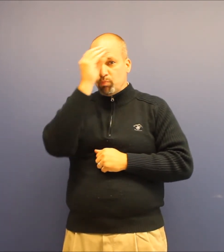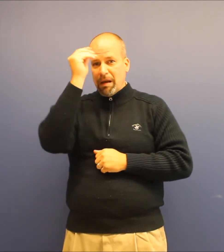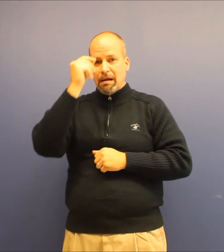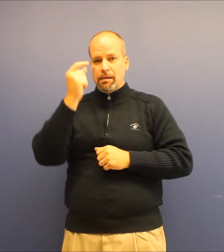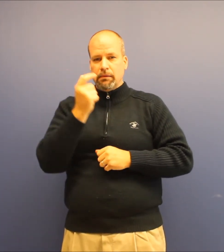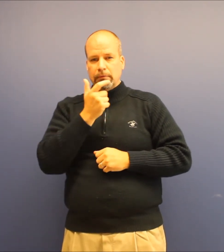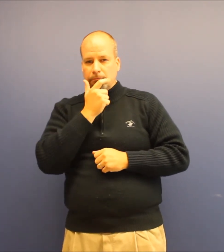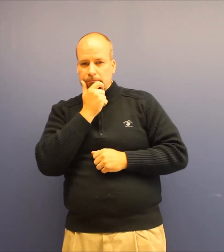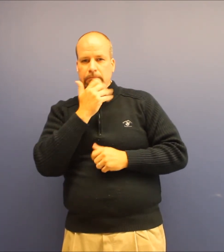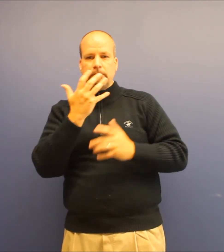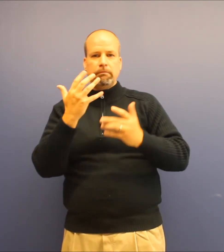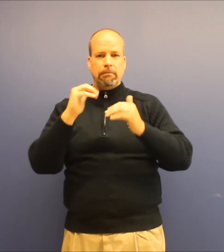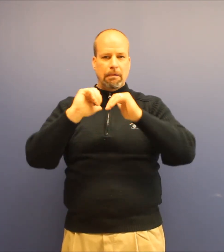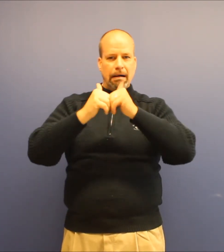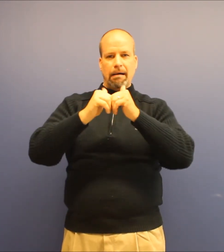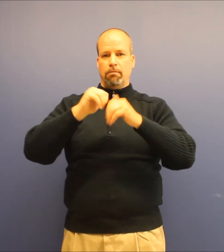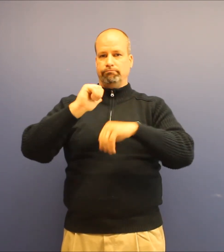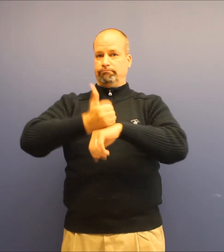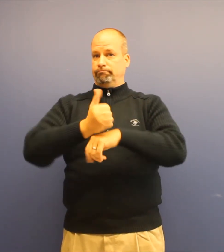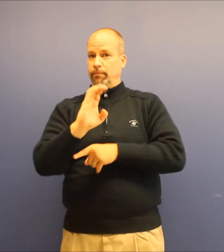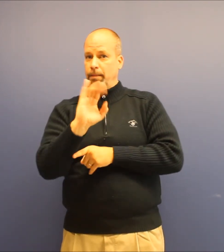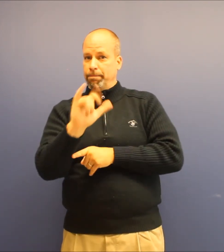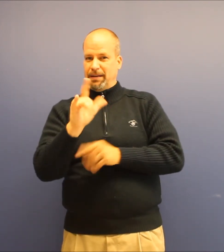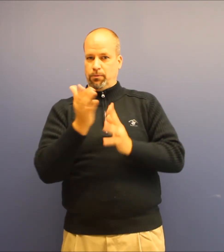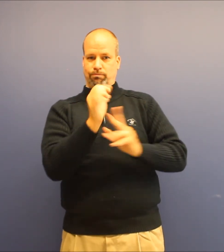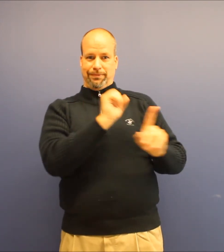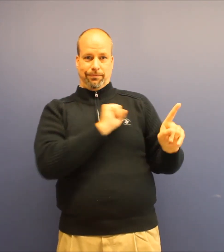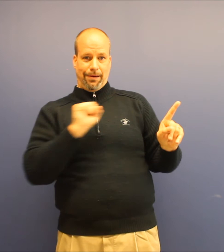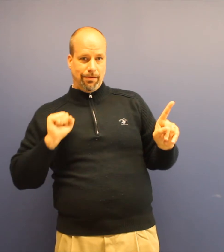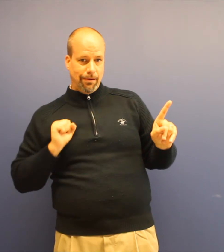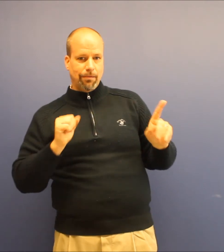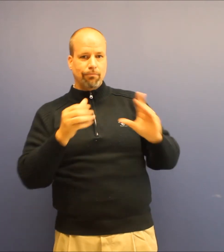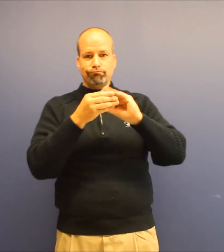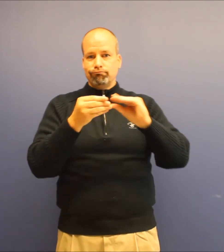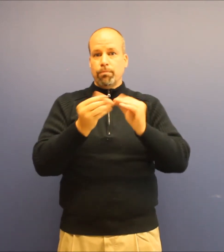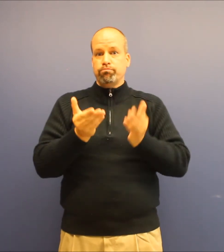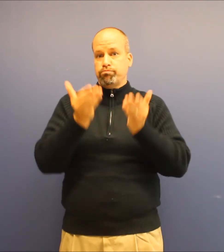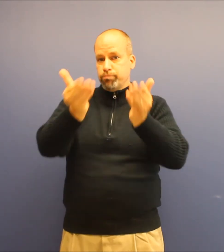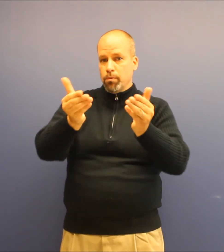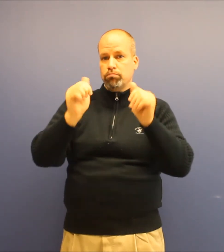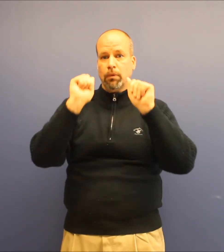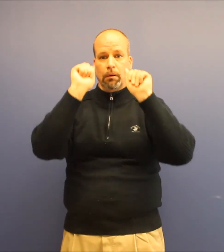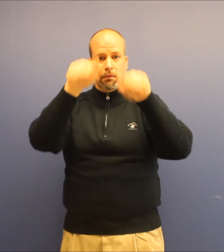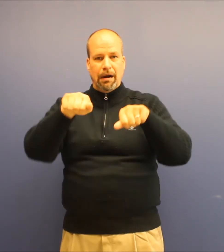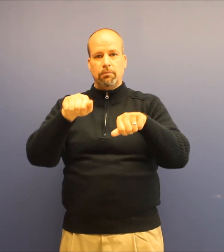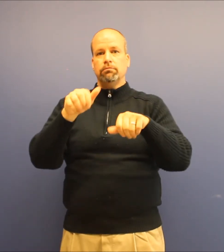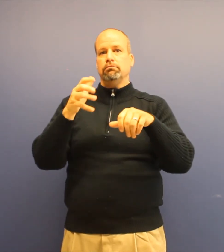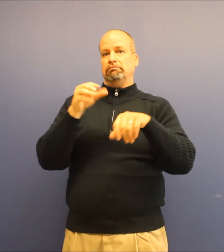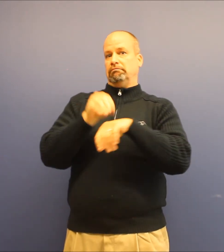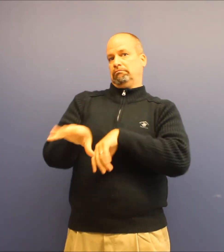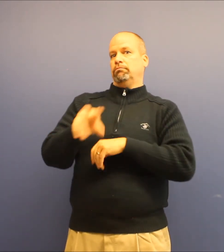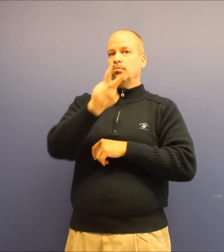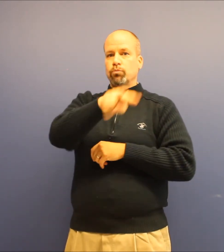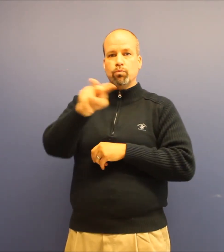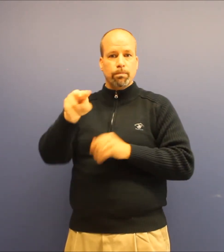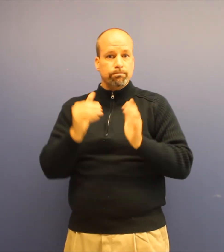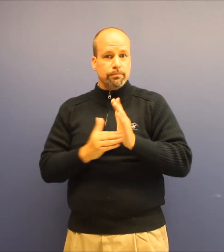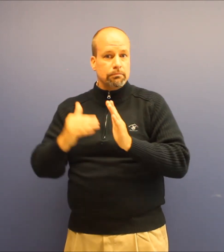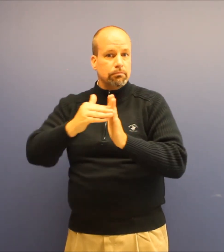earlier Senate bill, saying that proposals would result in 22 million fewer people having health